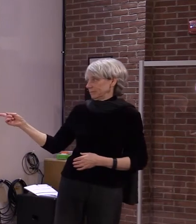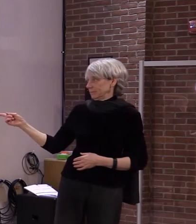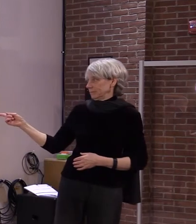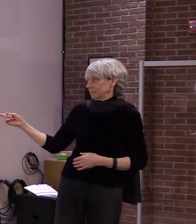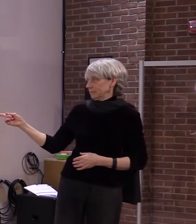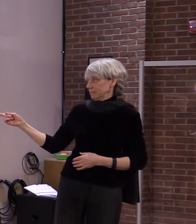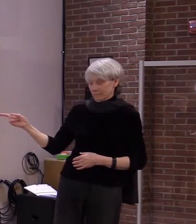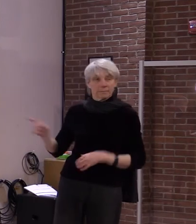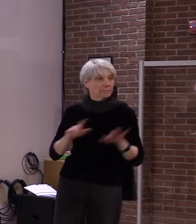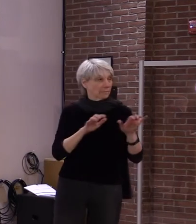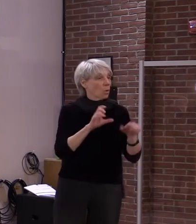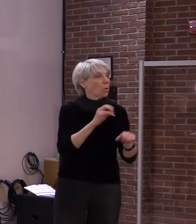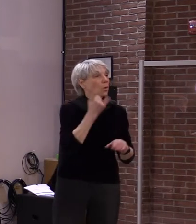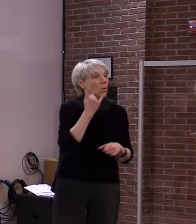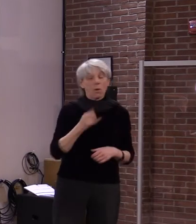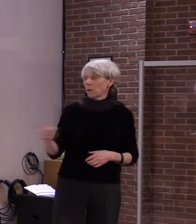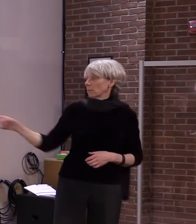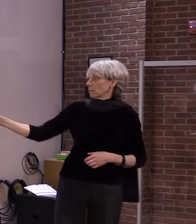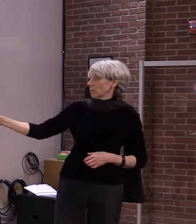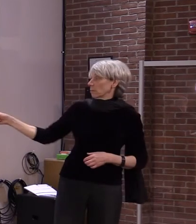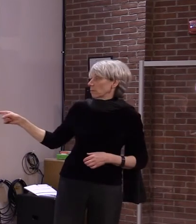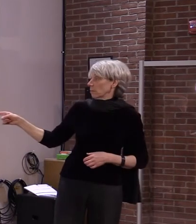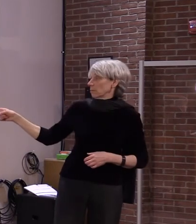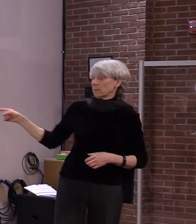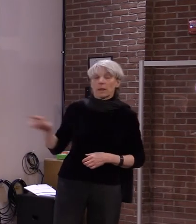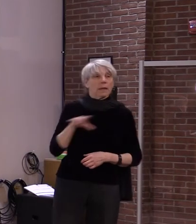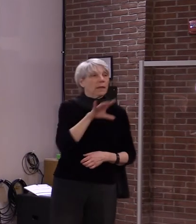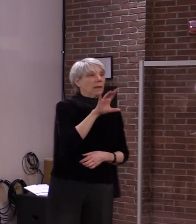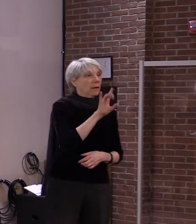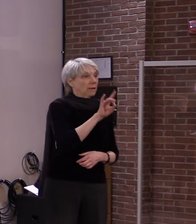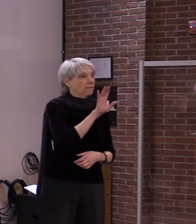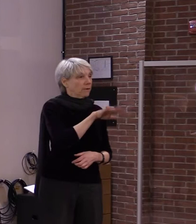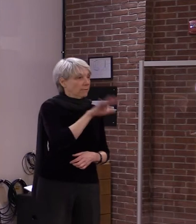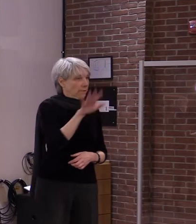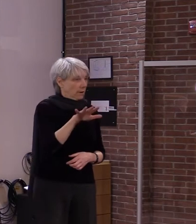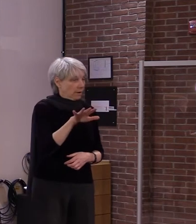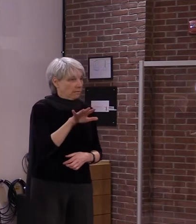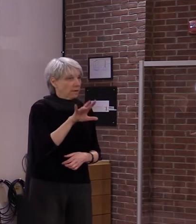vaccine or call our registration center at